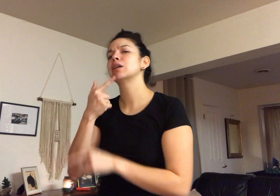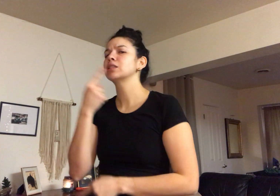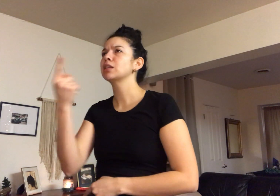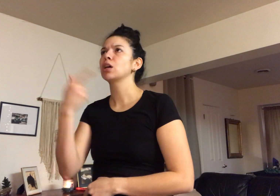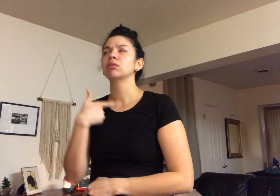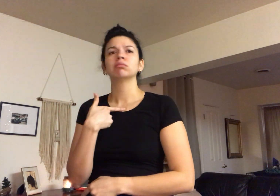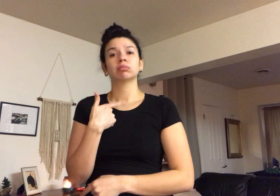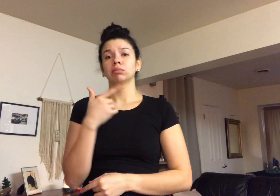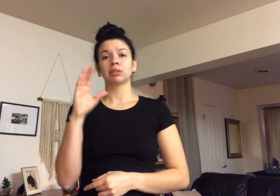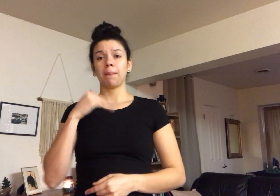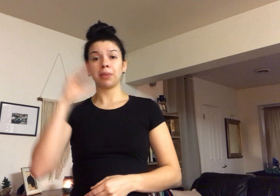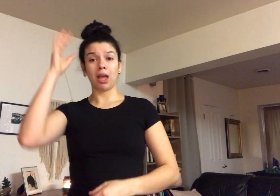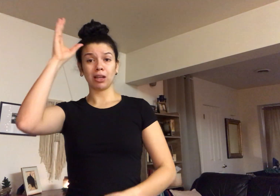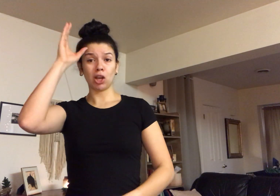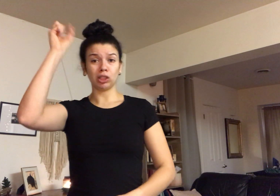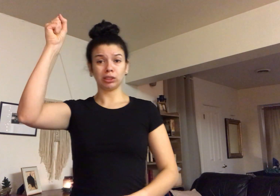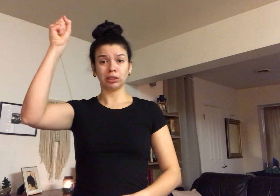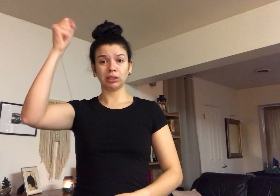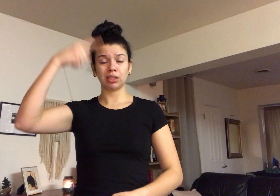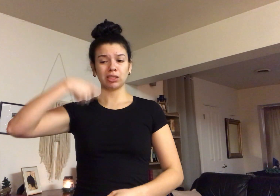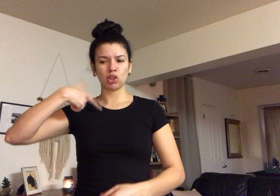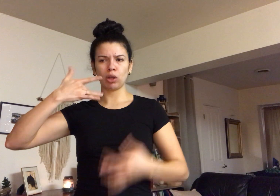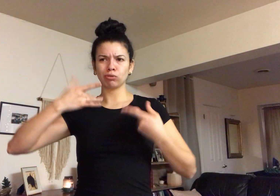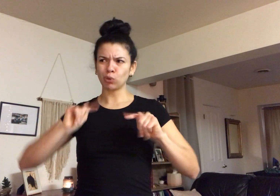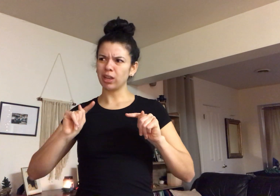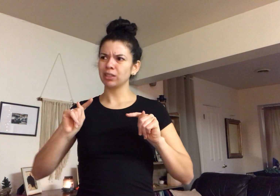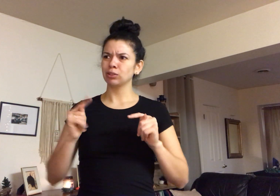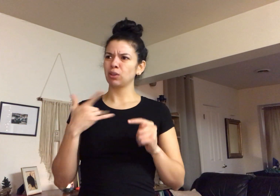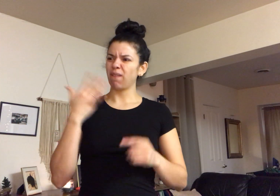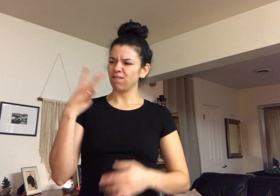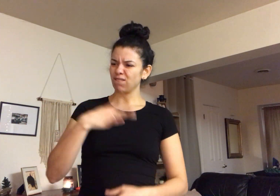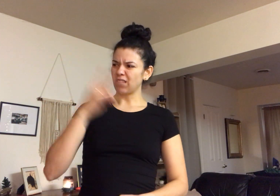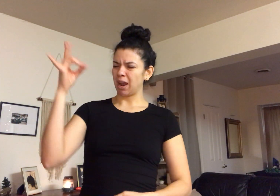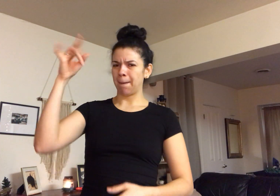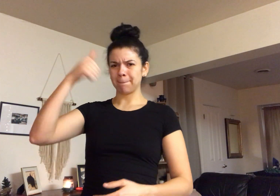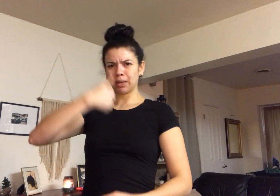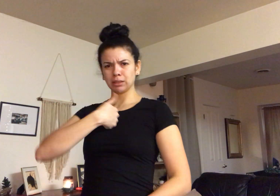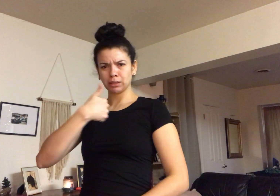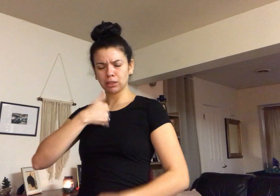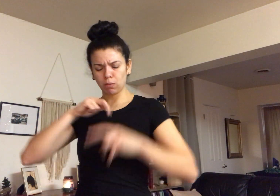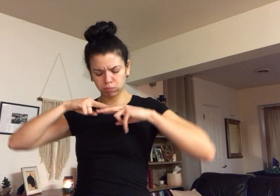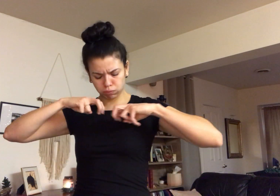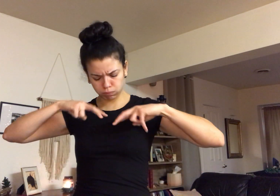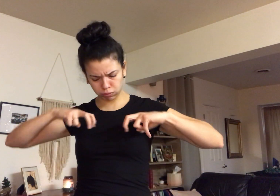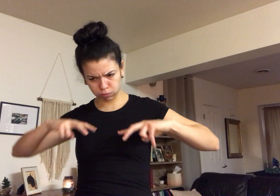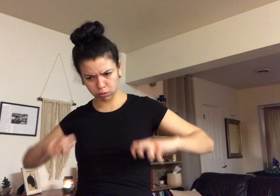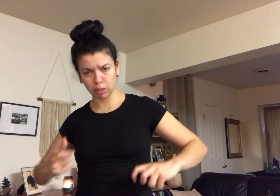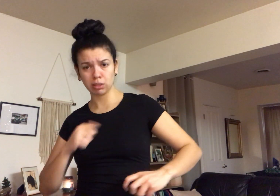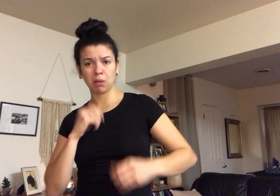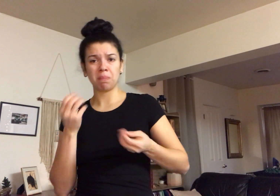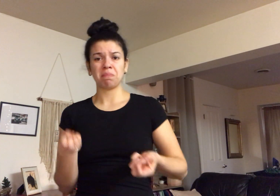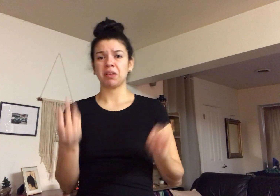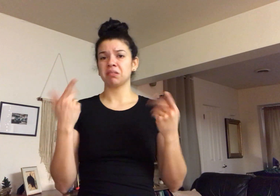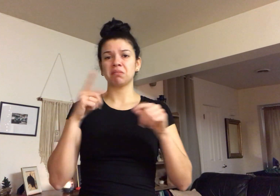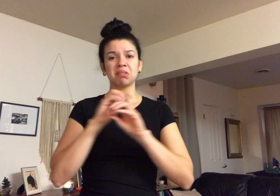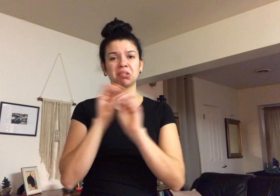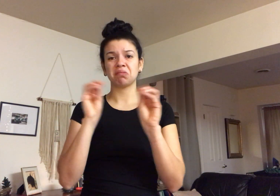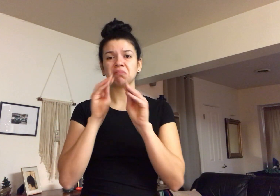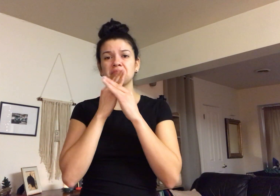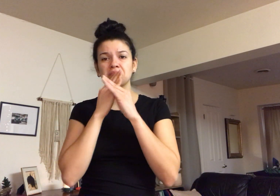be anyone's conscience because I still had to figure out being my own, so sometimes I just wouldn't say anything, appeasing ignorance with